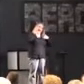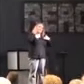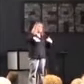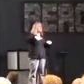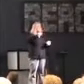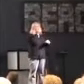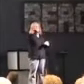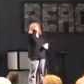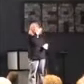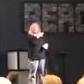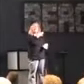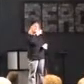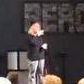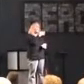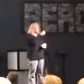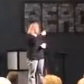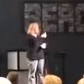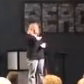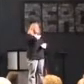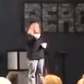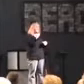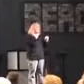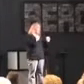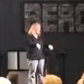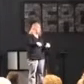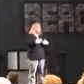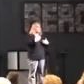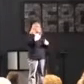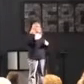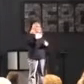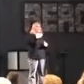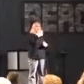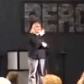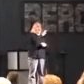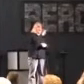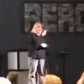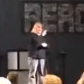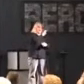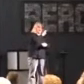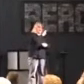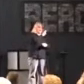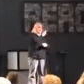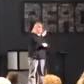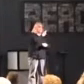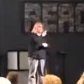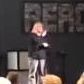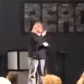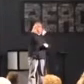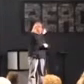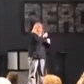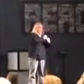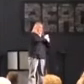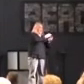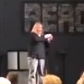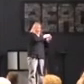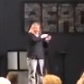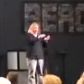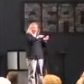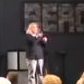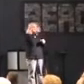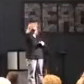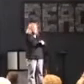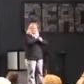was, the year prior to my 18th birthday, he spent hours in the garage handcrafting me book